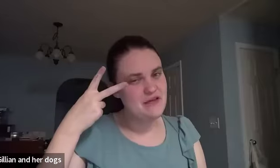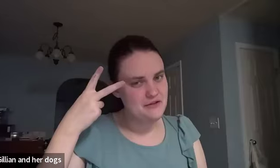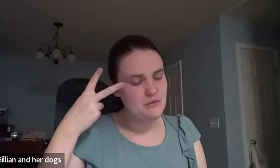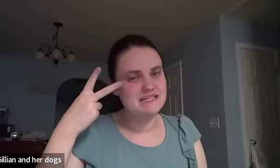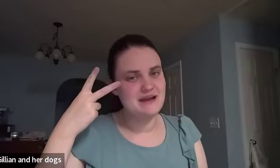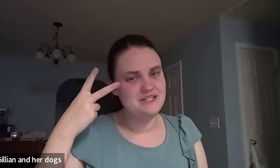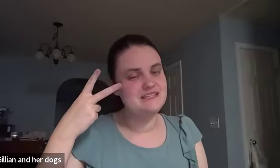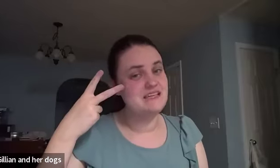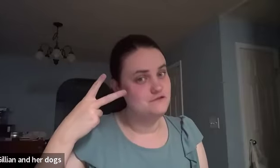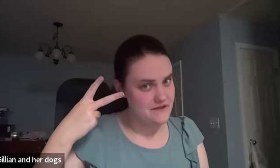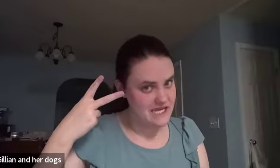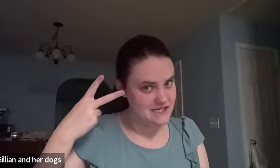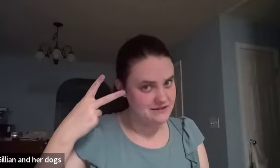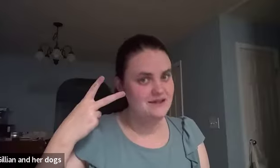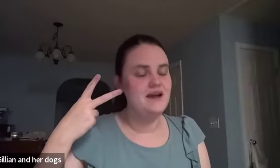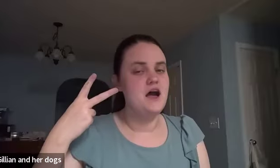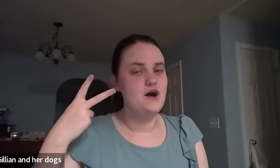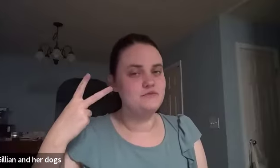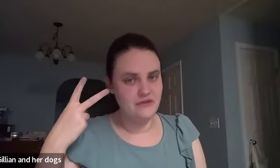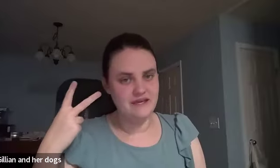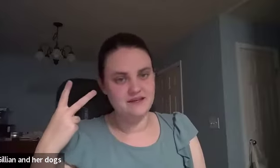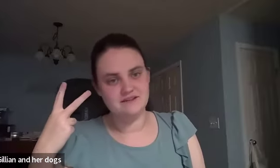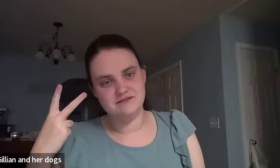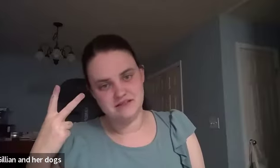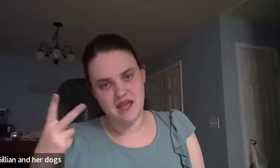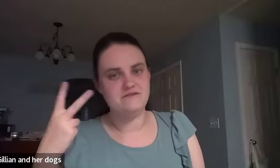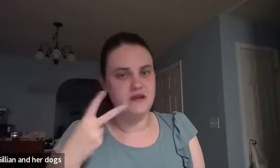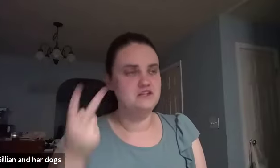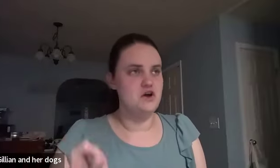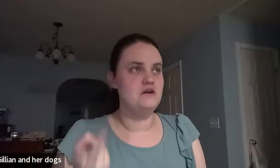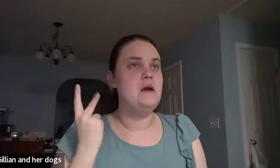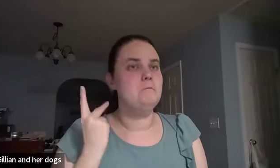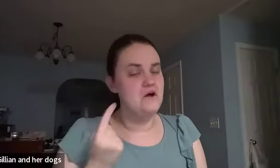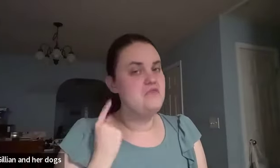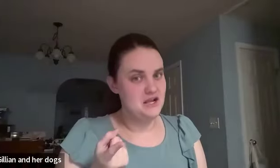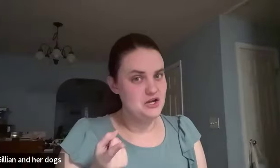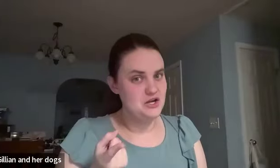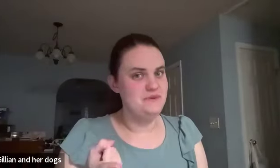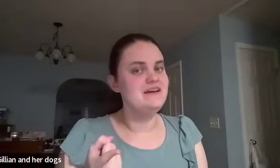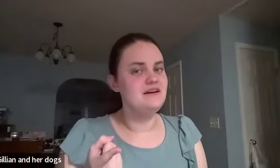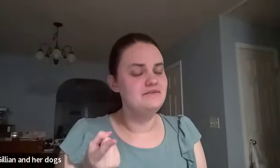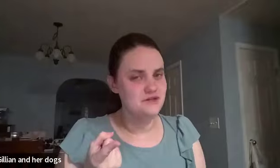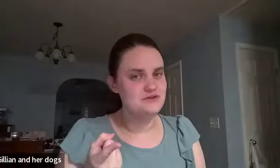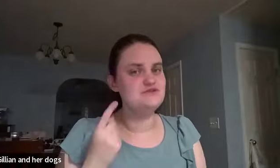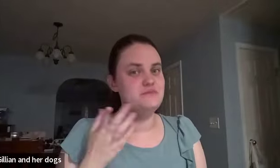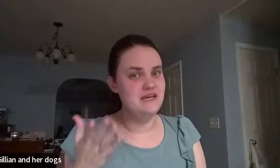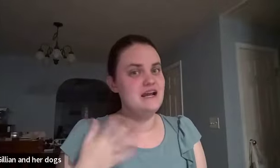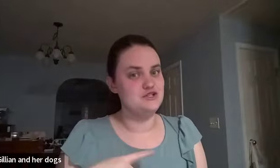the other one is I would use the sign for fake. Fake cat, fake dog, but that could be confused with being an